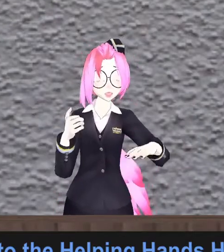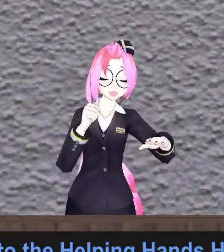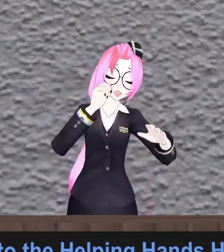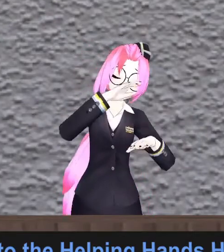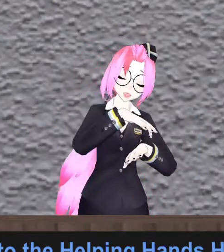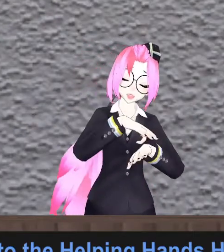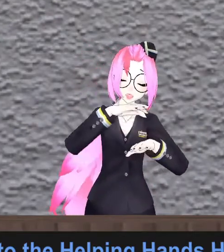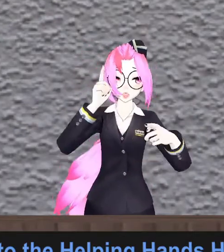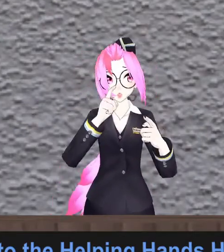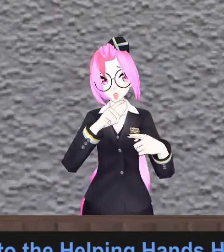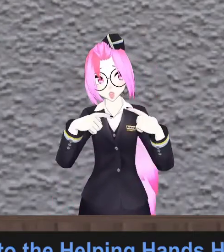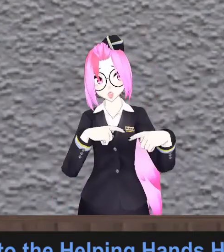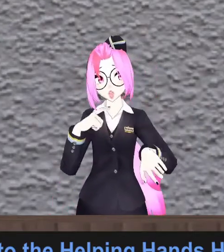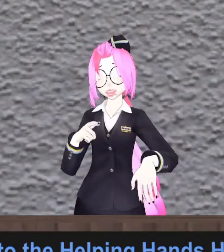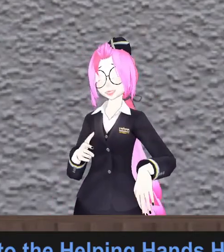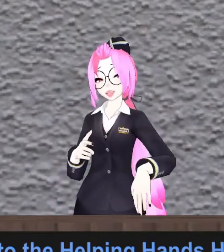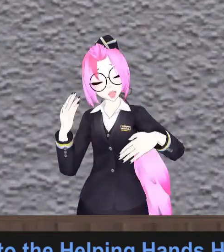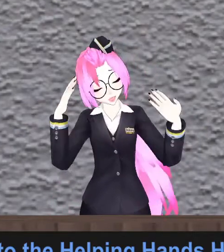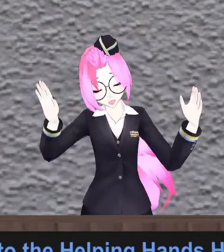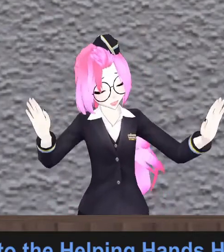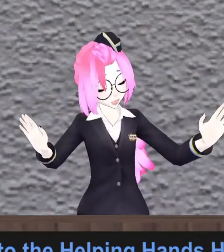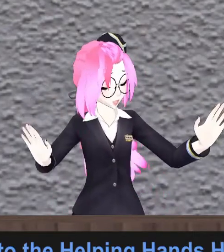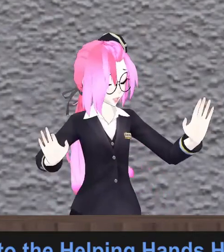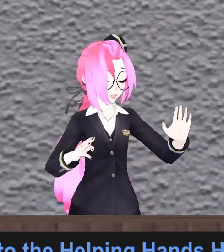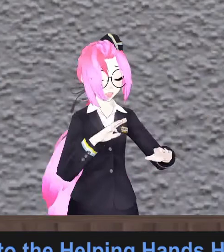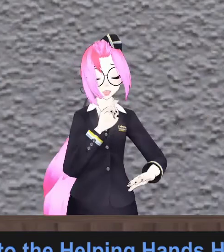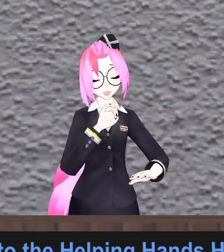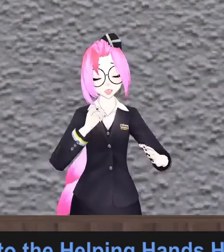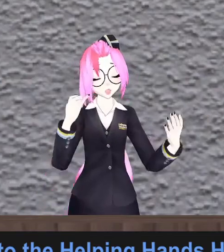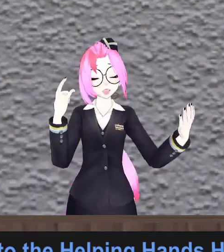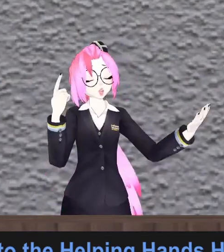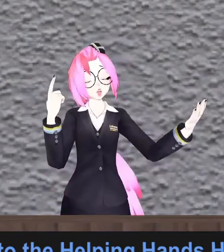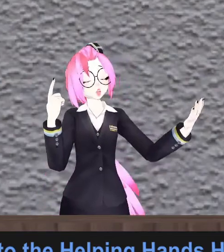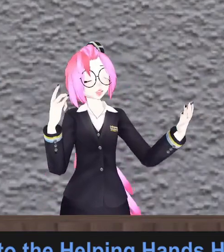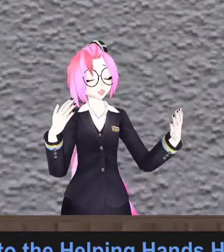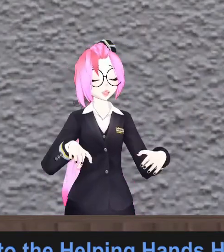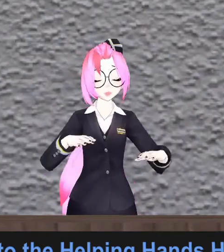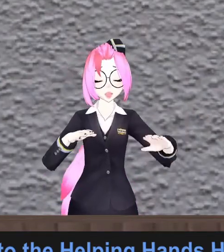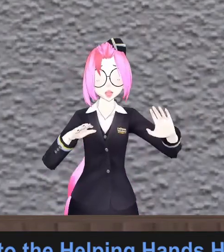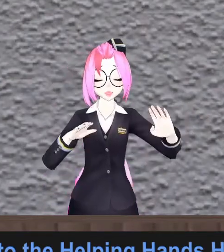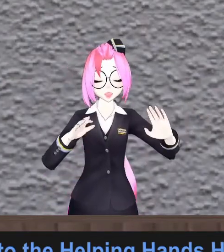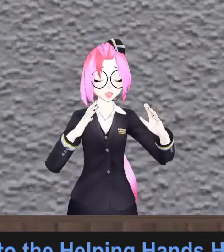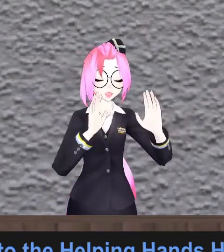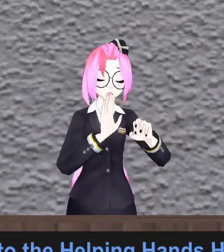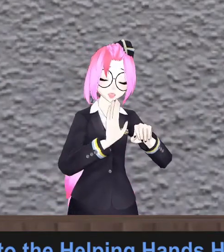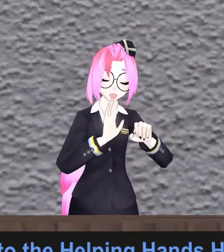variations of exact English sign. And if you don't know what that is, and I'm just speaking words you don't understand, I'll give you an